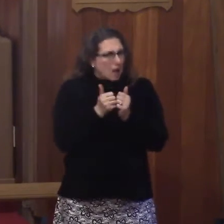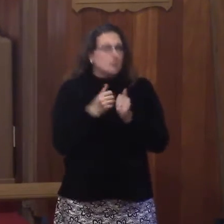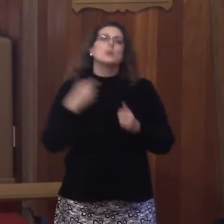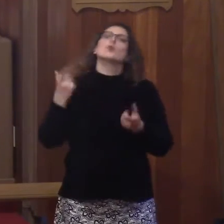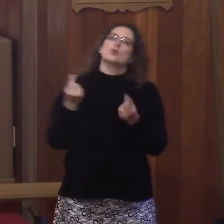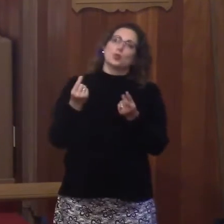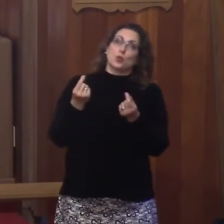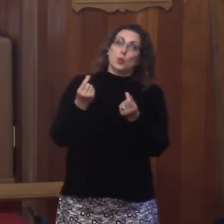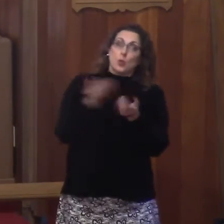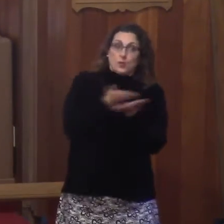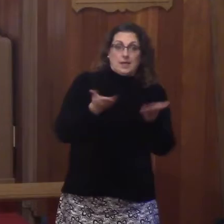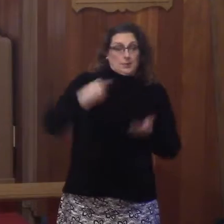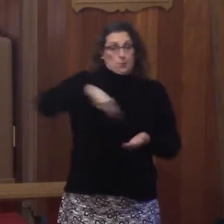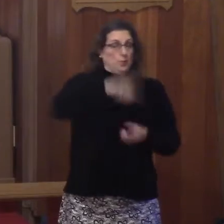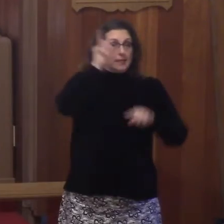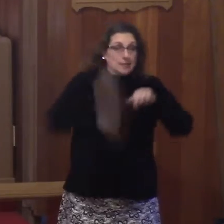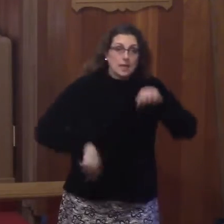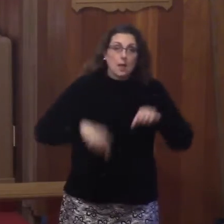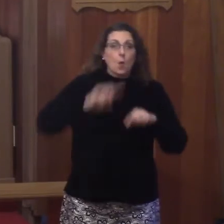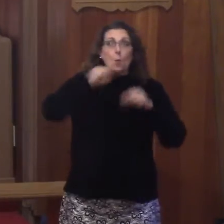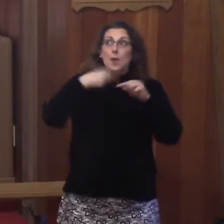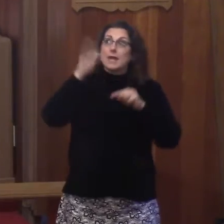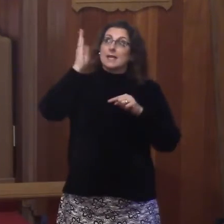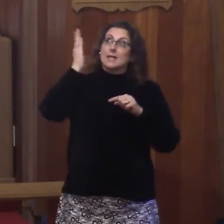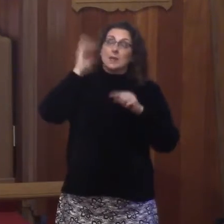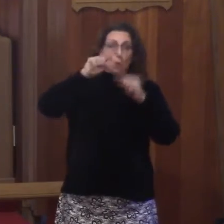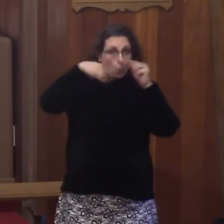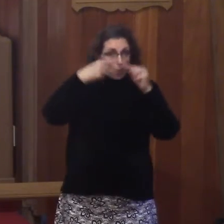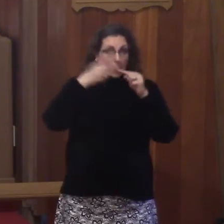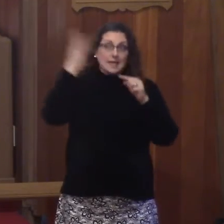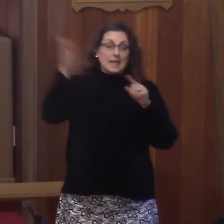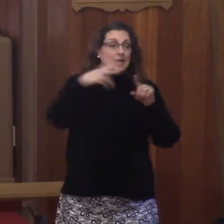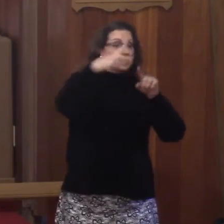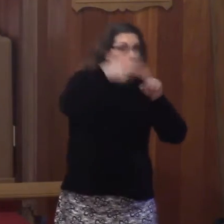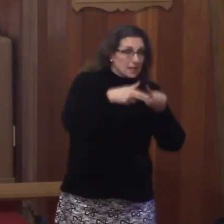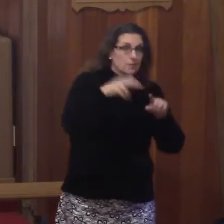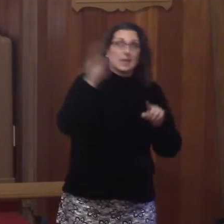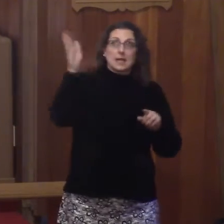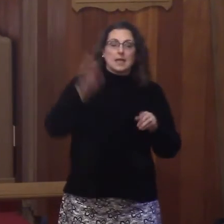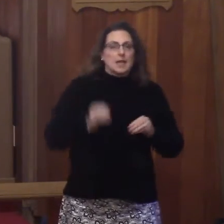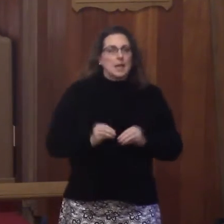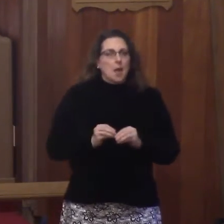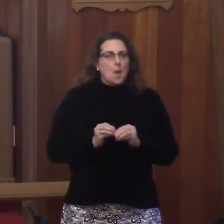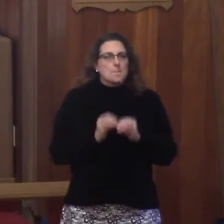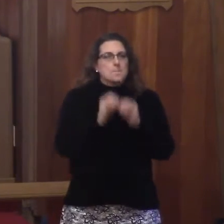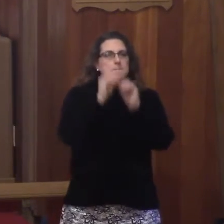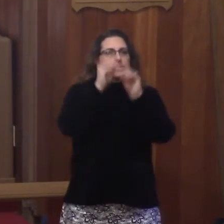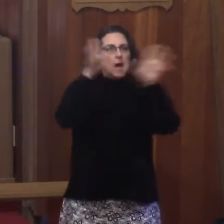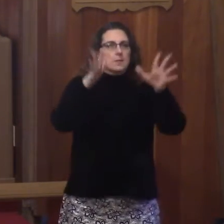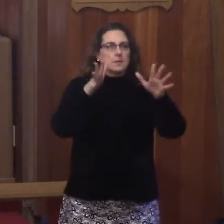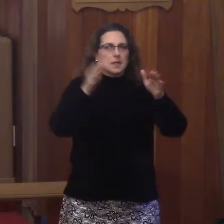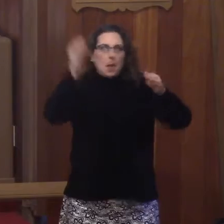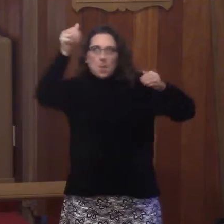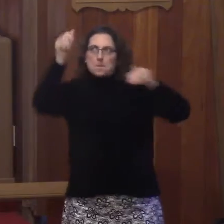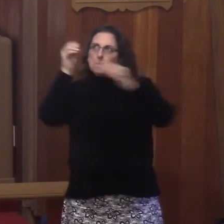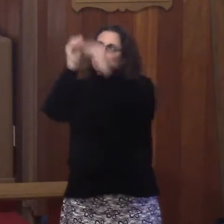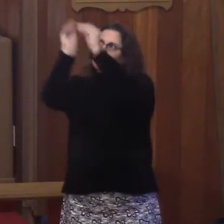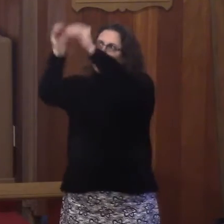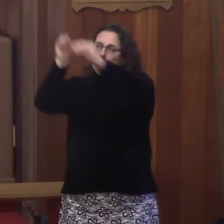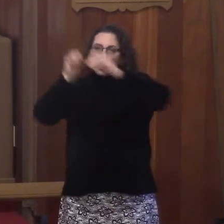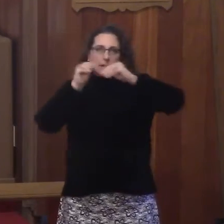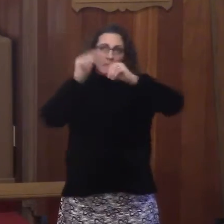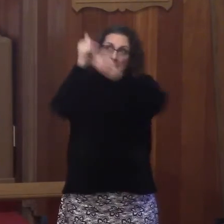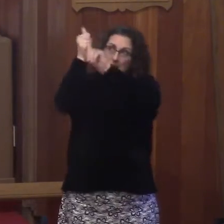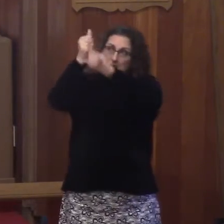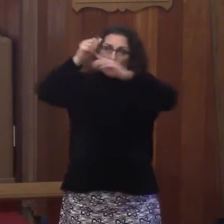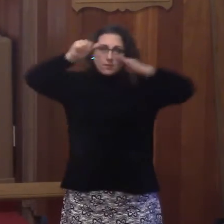do. In his circumcision, he publicly placed himself under the law for us. He took